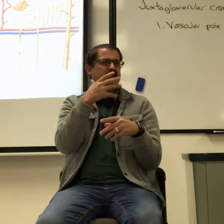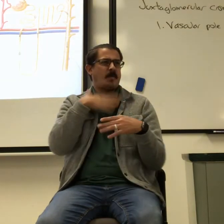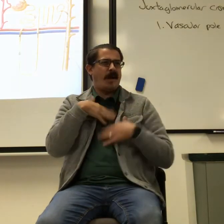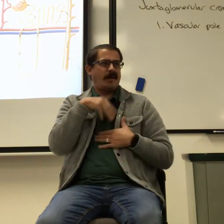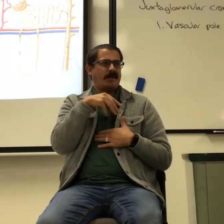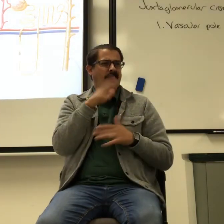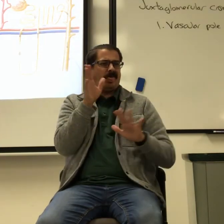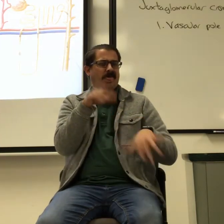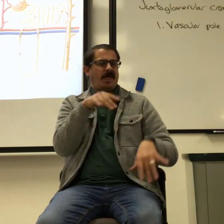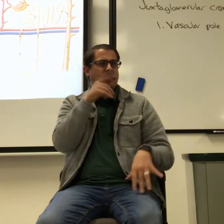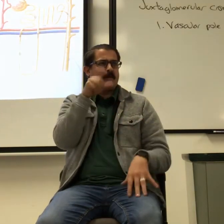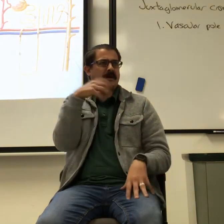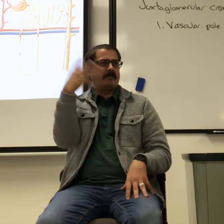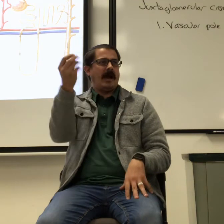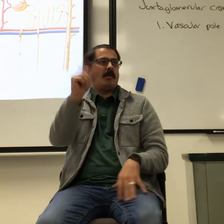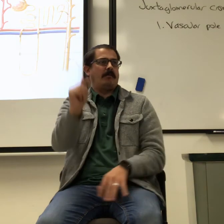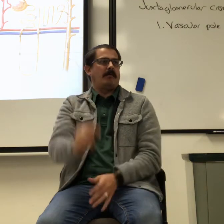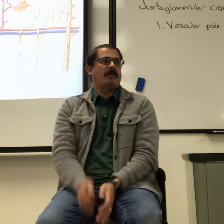that they usually refer to.